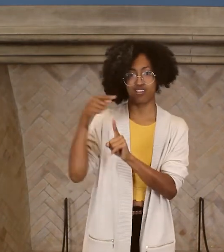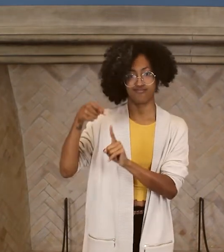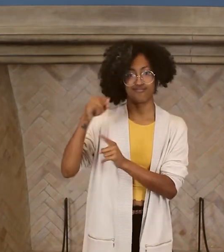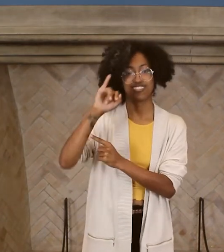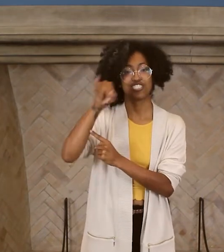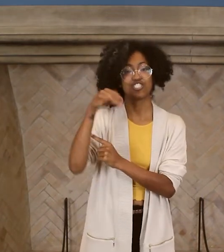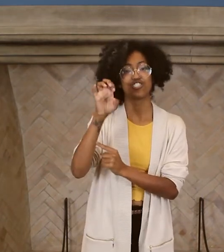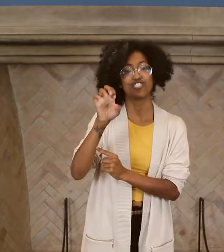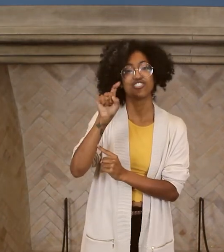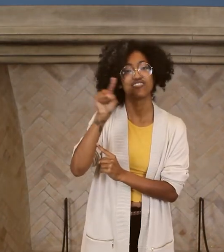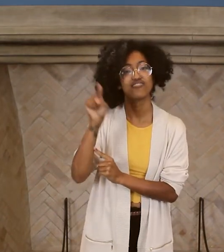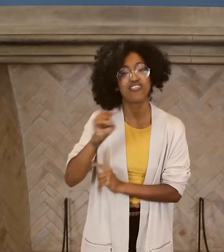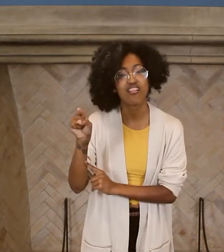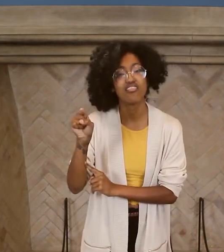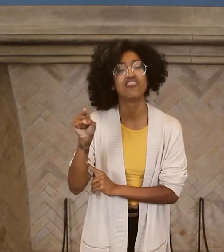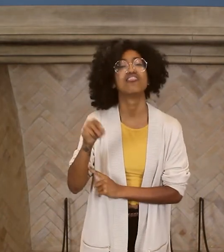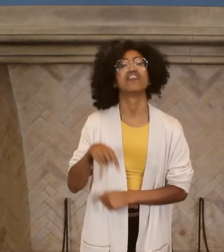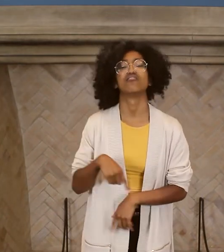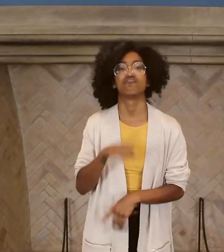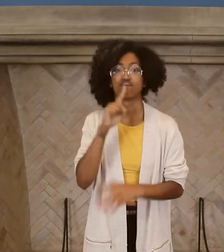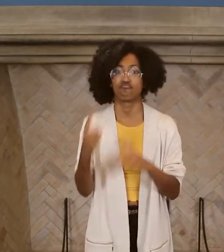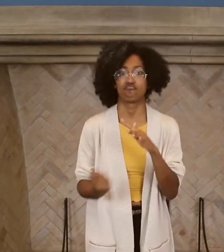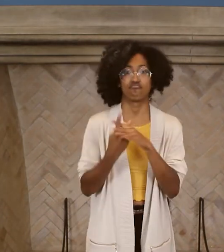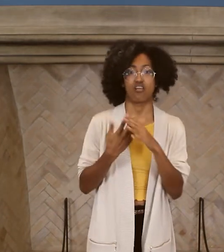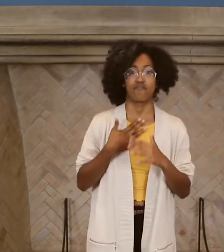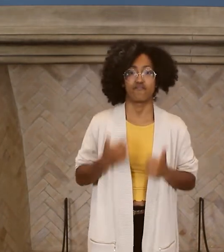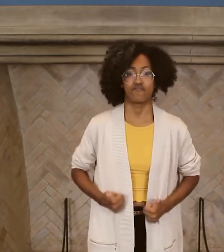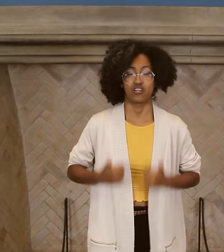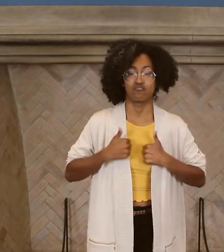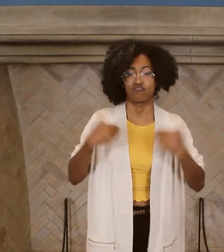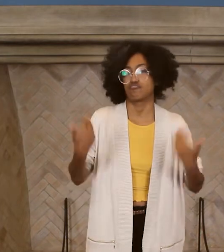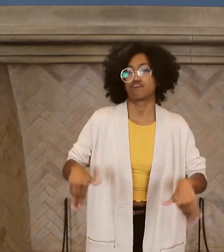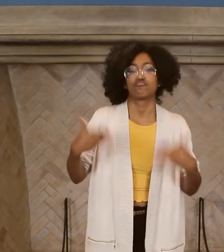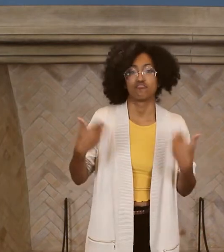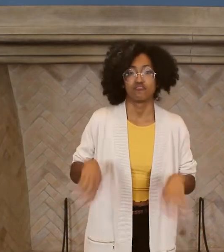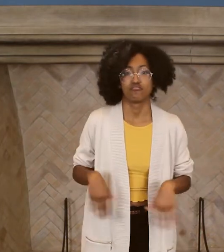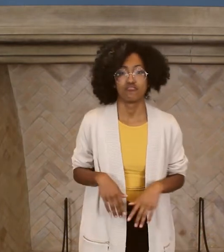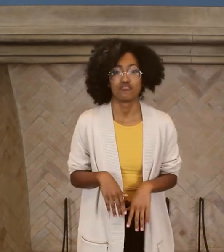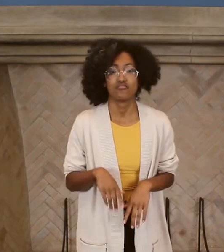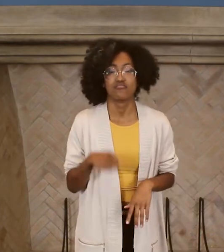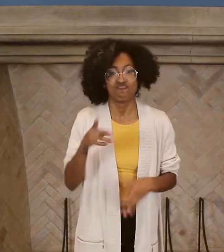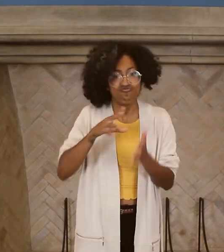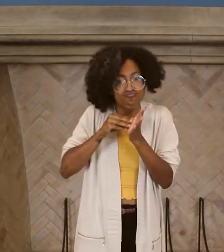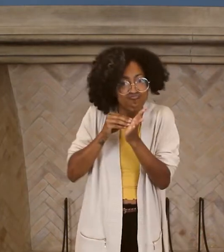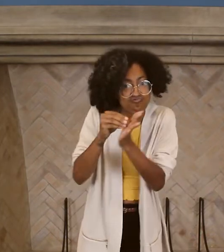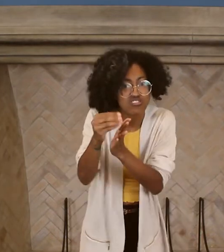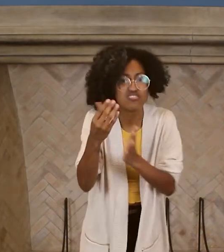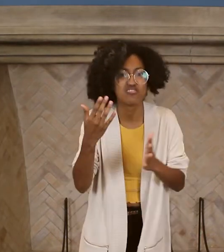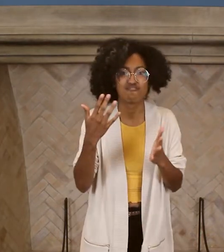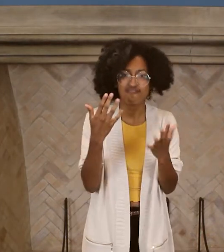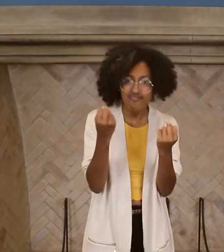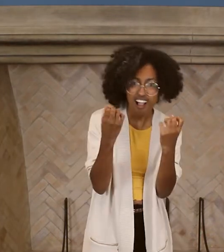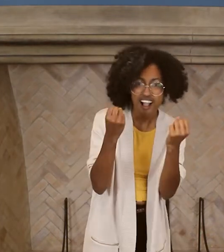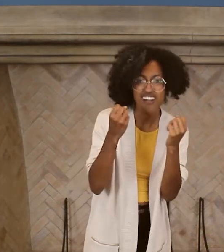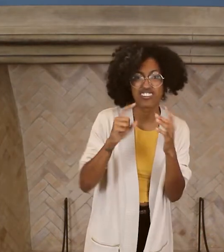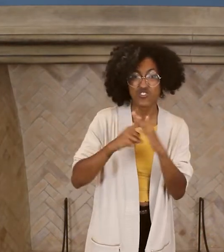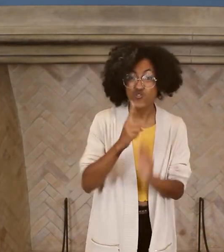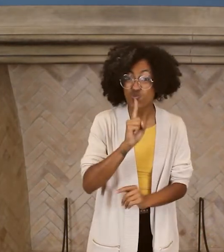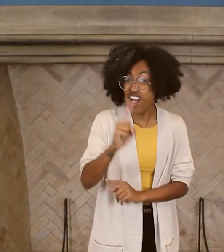And then my younger brother, Jez, he popped up in my life, and wow, he